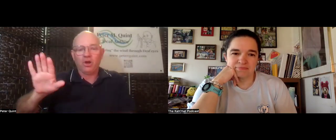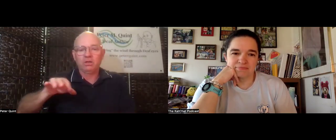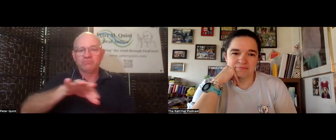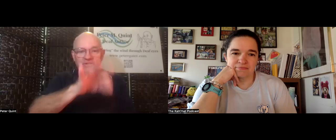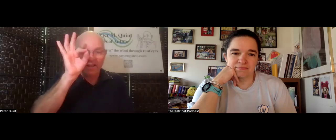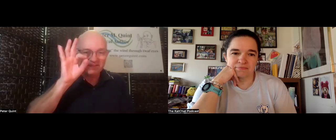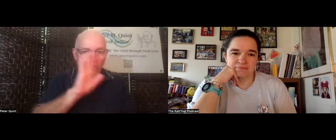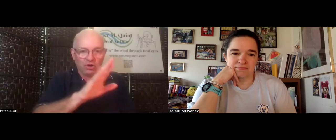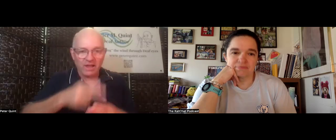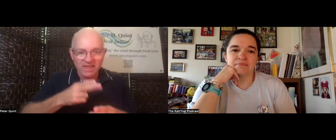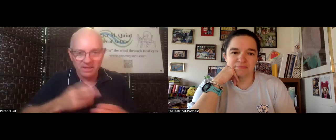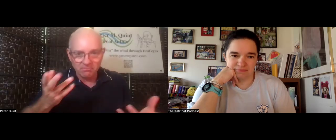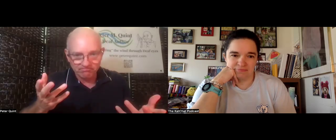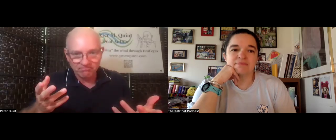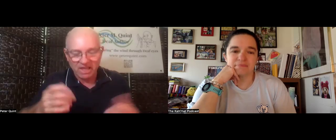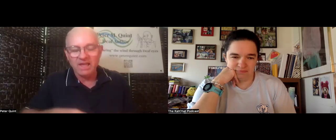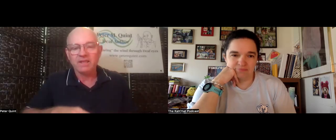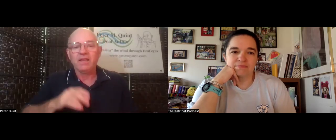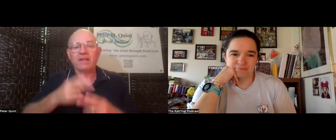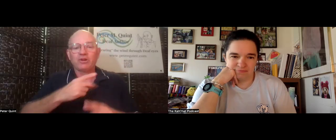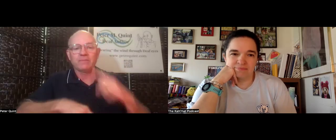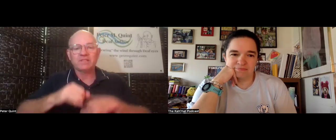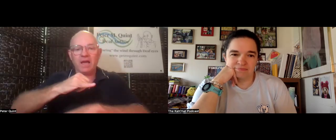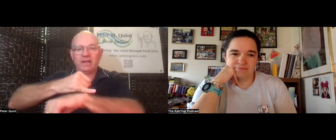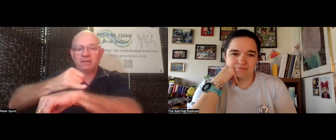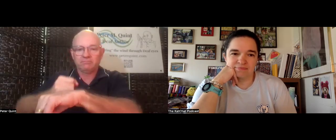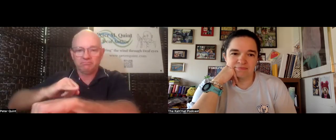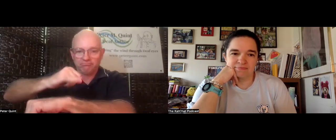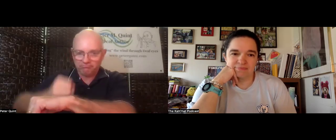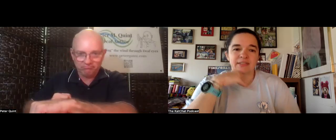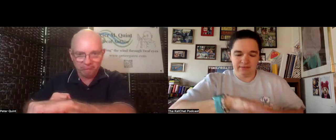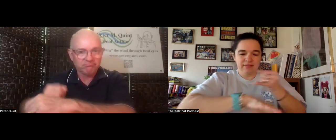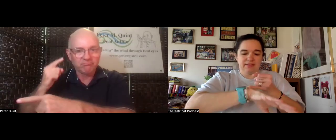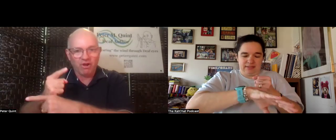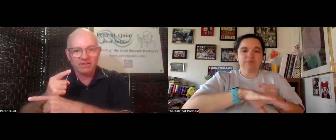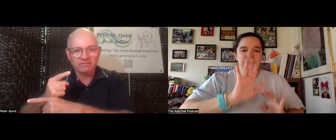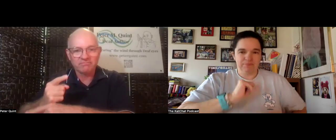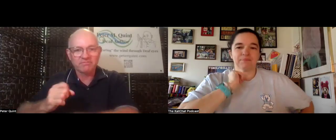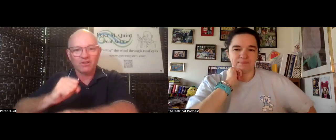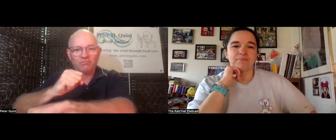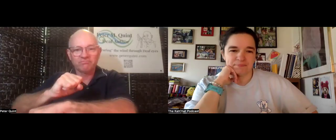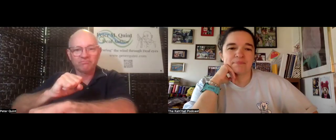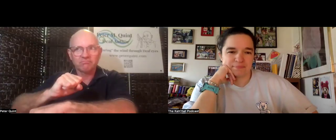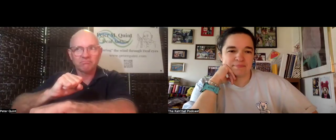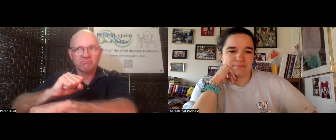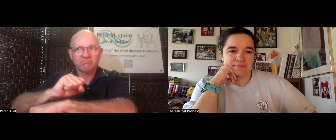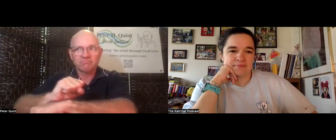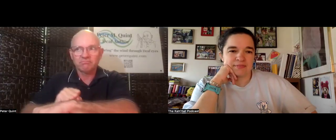eventually she finds out her name, okay, and her name sign, right, you